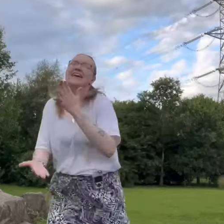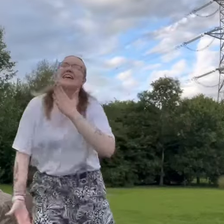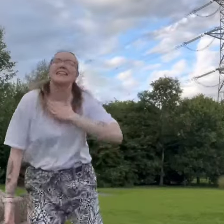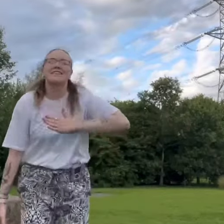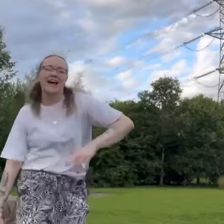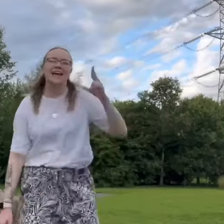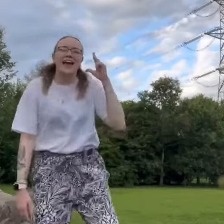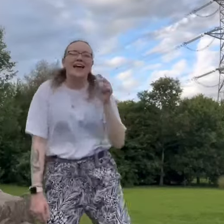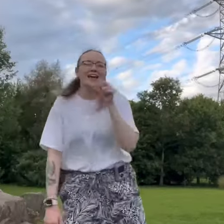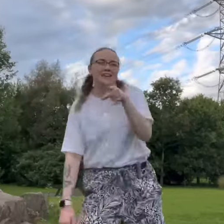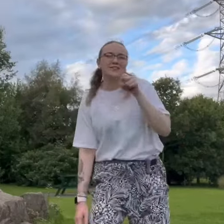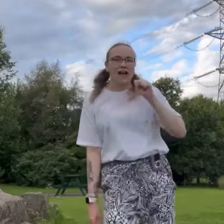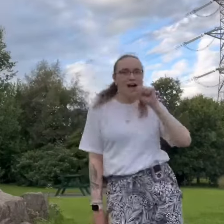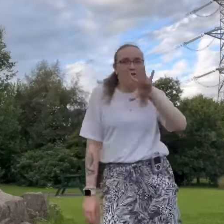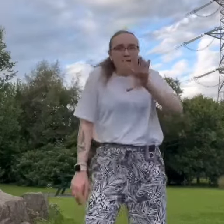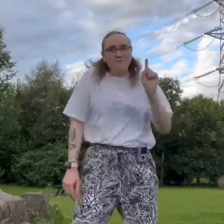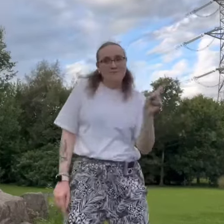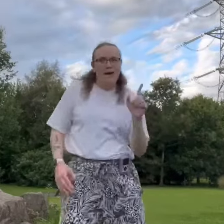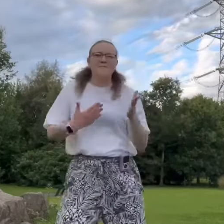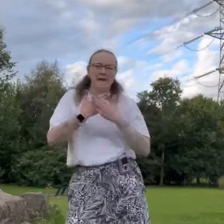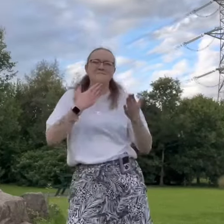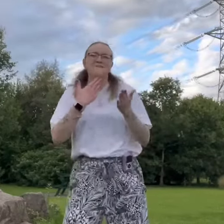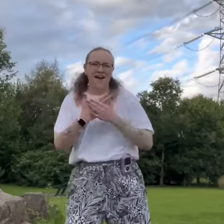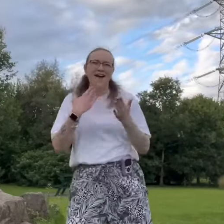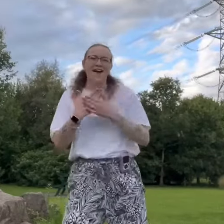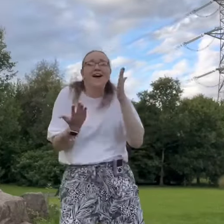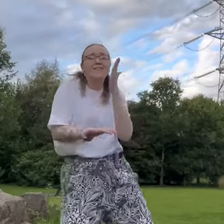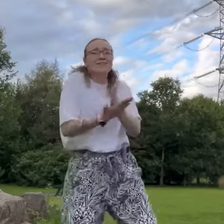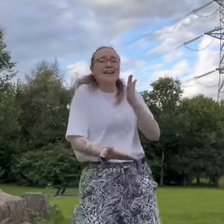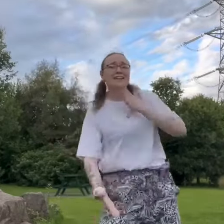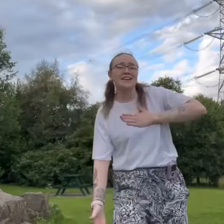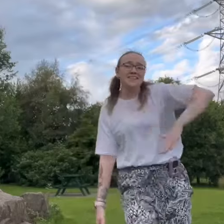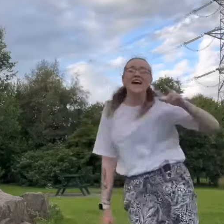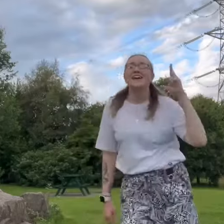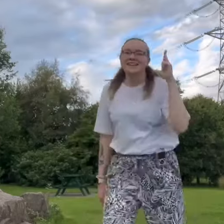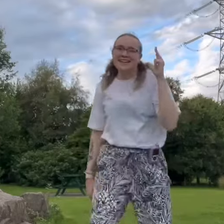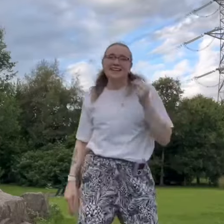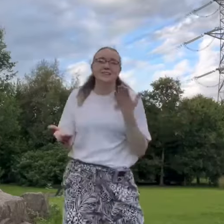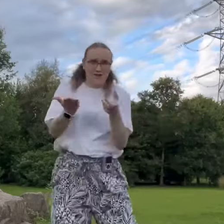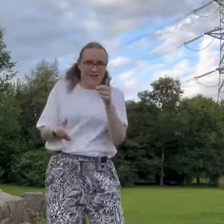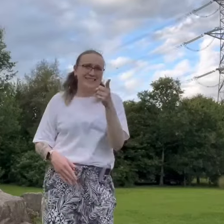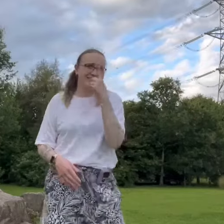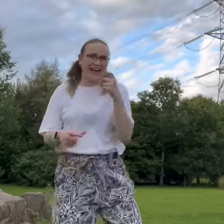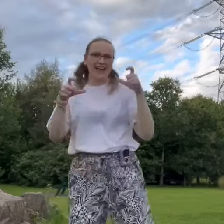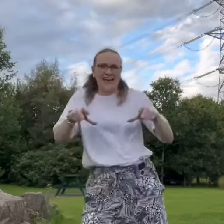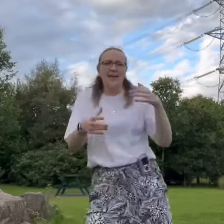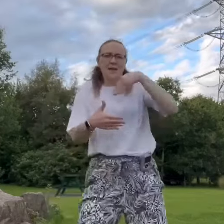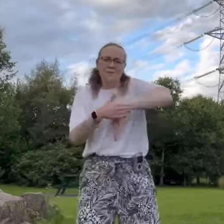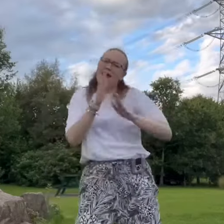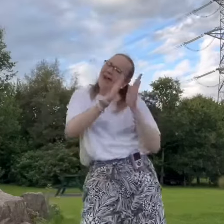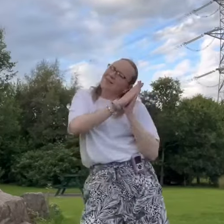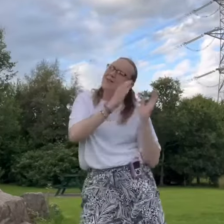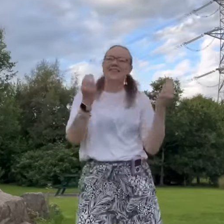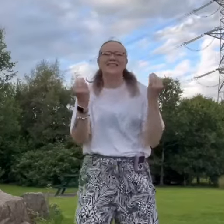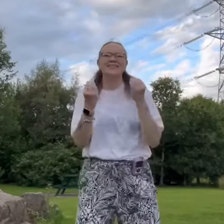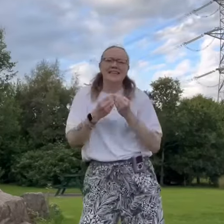wanna hear you shouting more, more, more Stay in bed with your sleepy